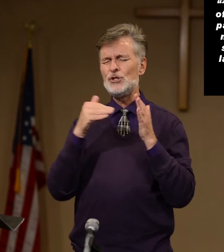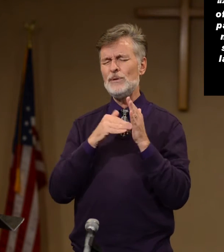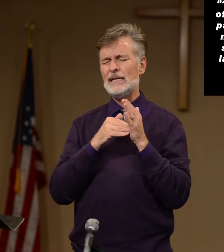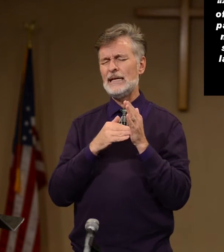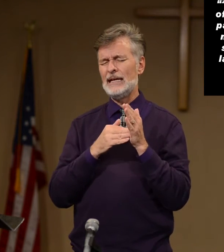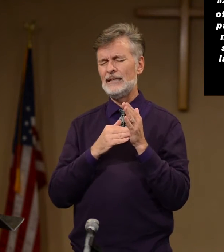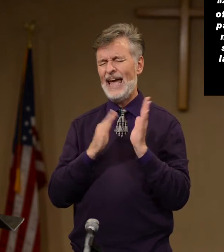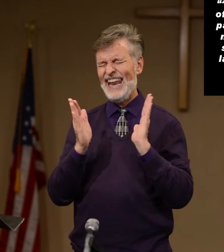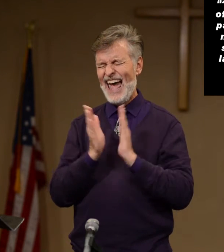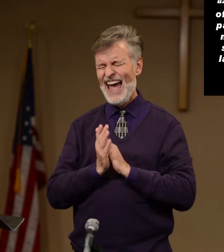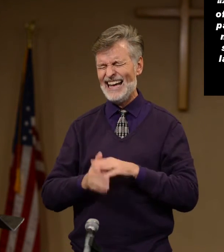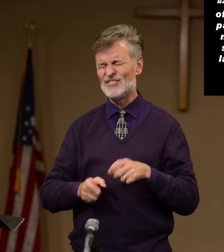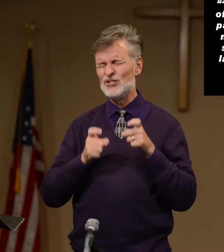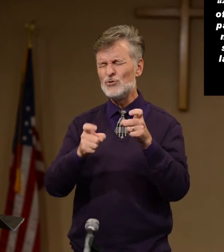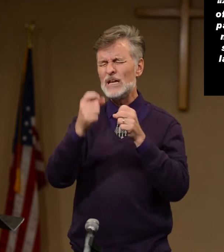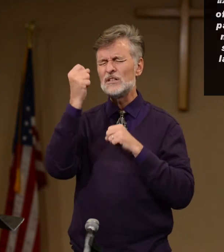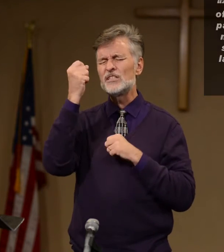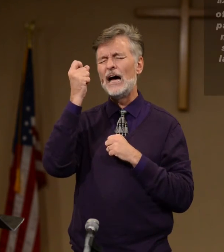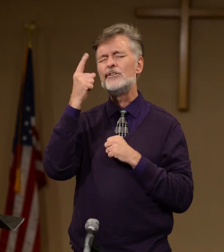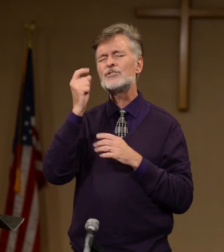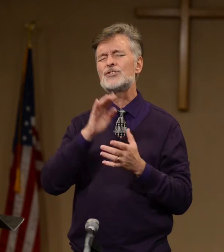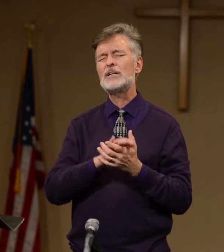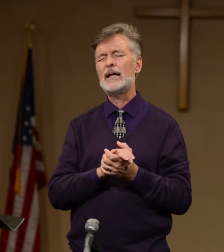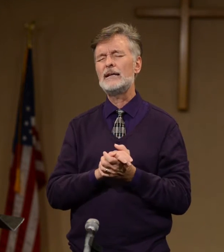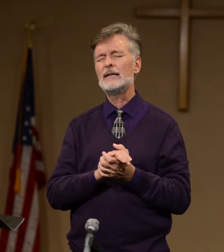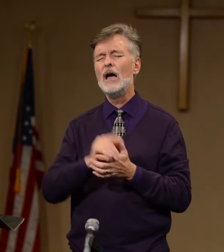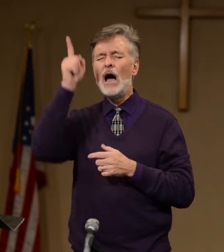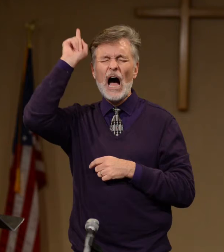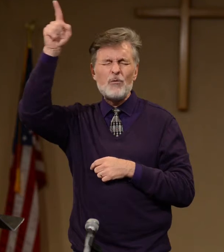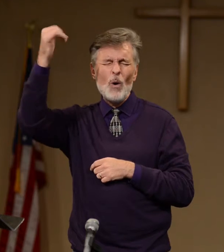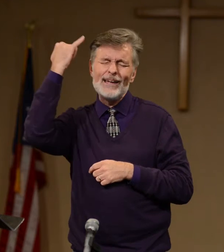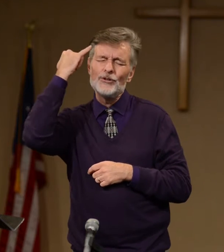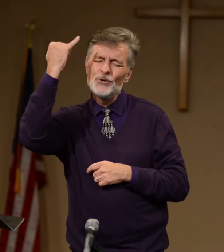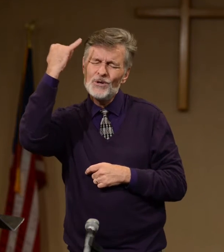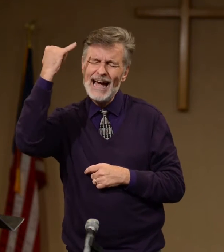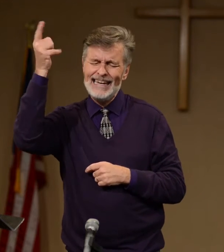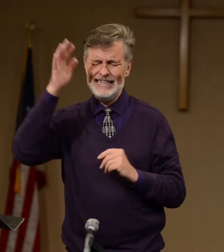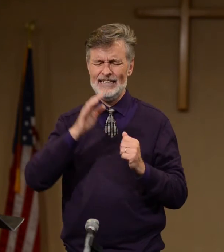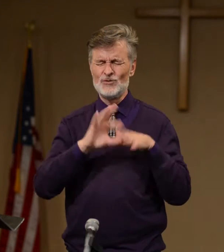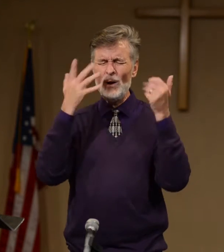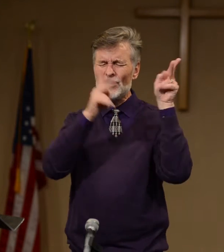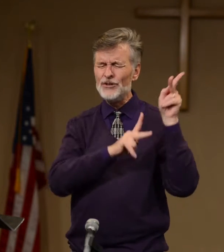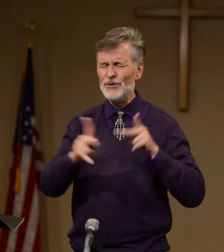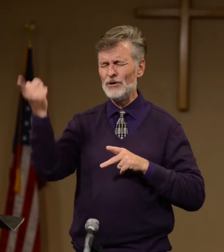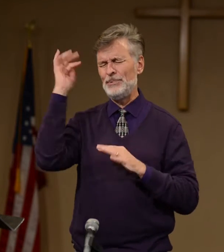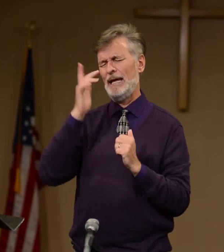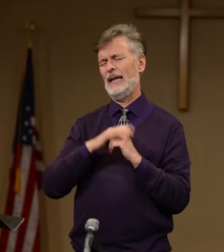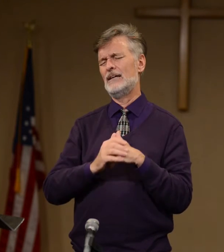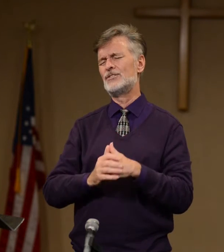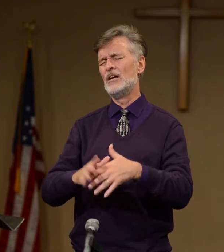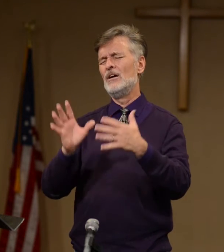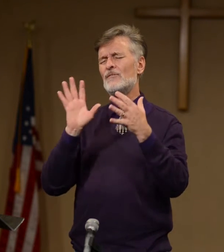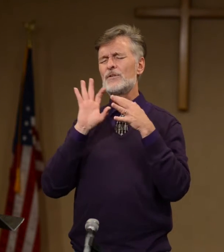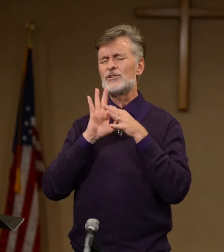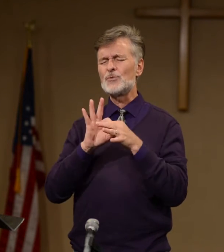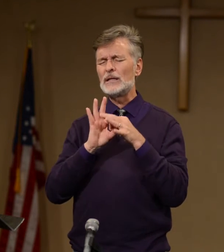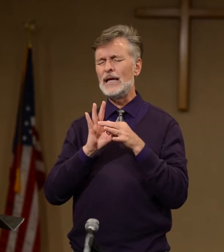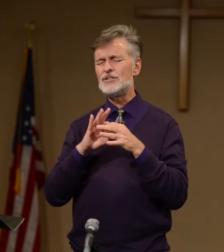You again and ask that You give us understanding of what Your idea is, what Your plan is for this